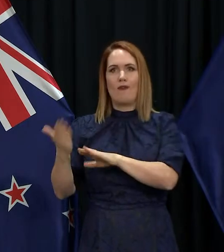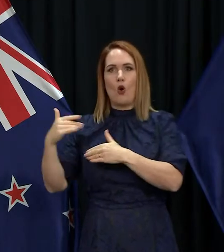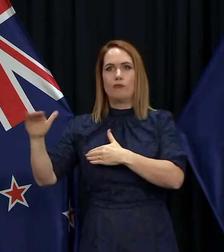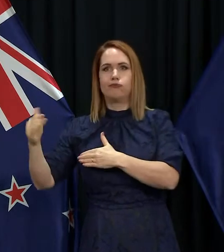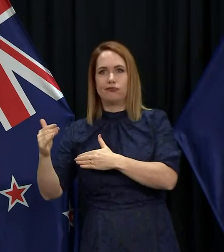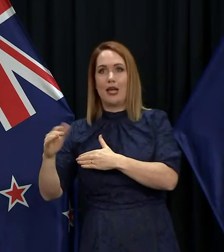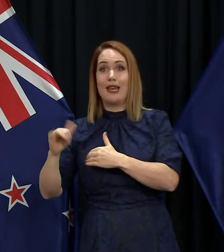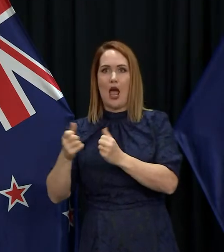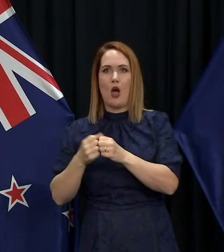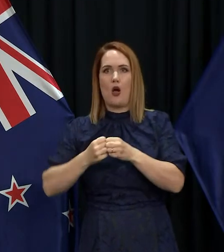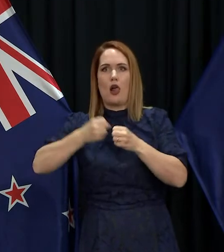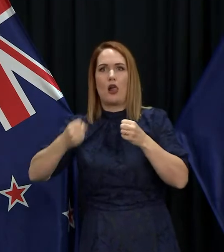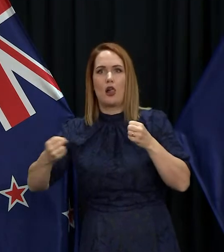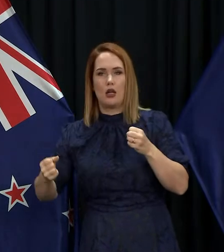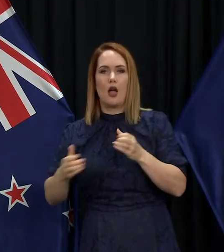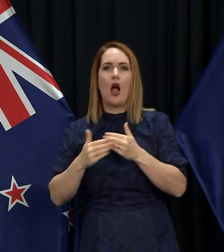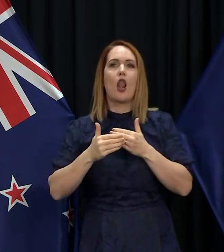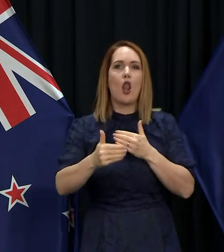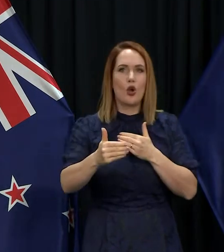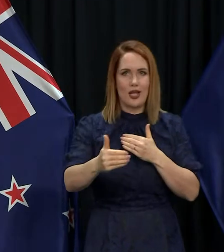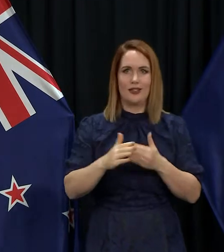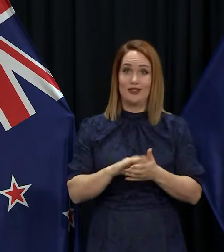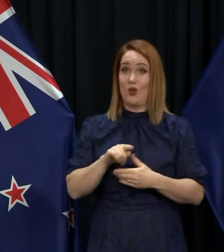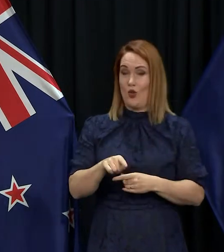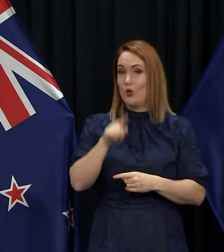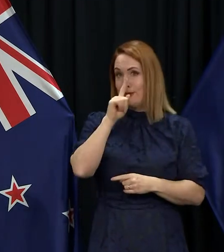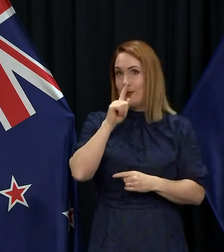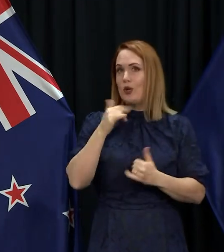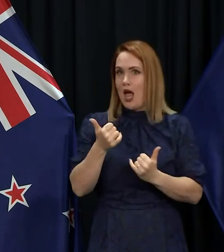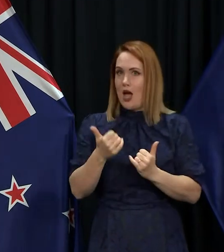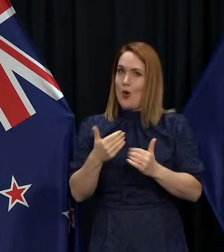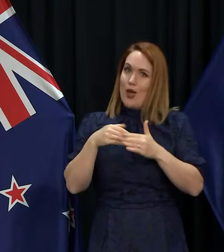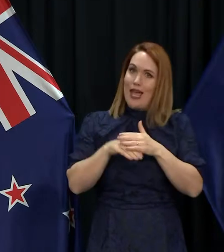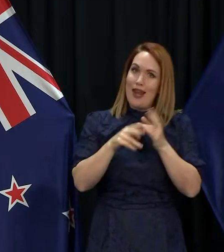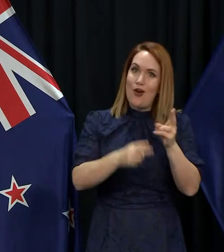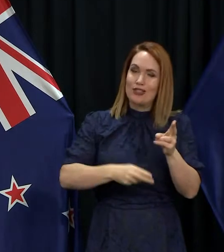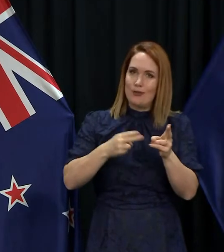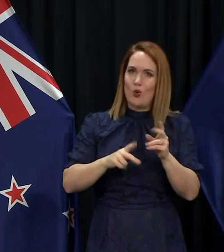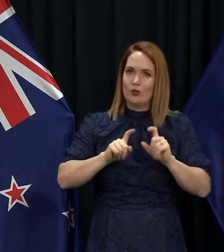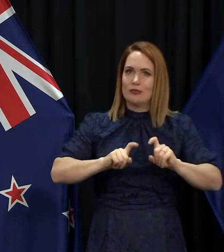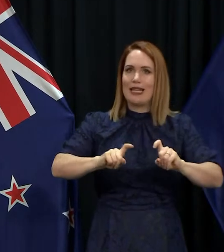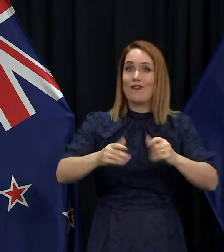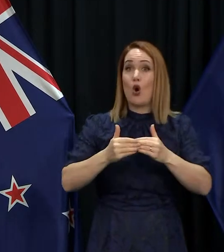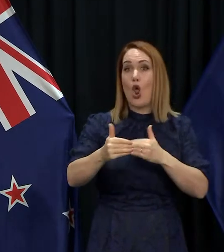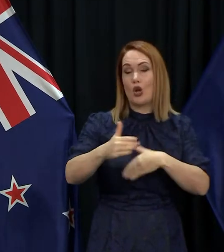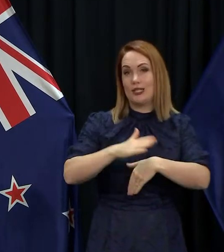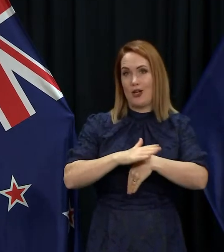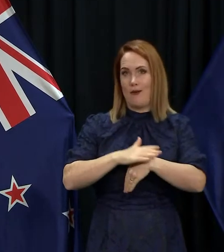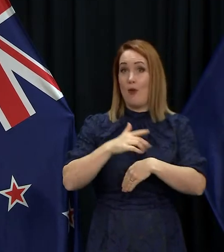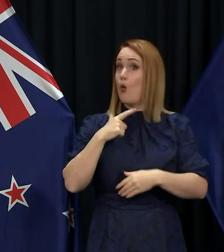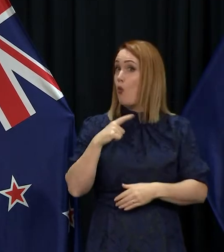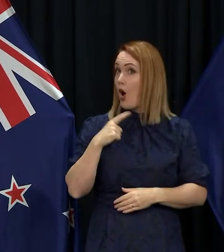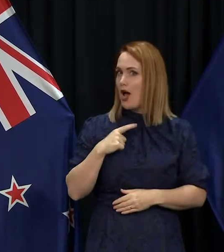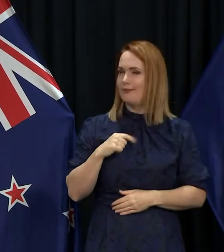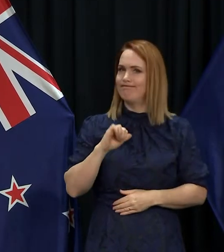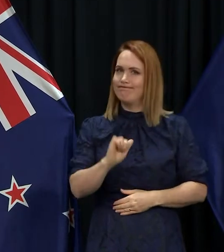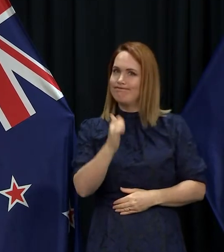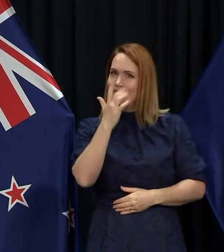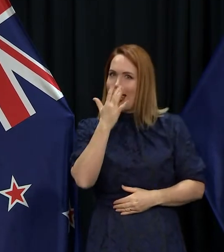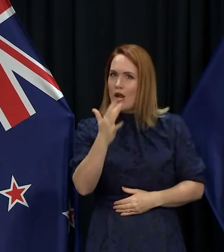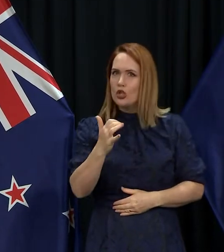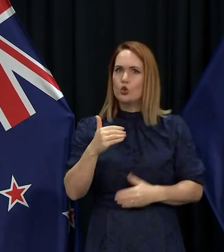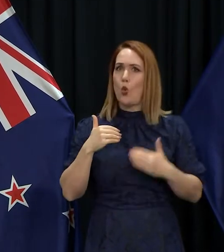into hospital, it's that the ones we've got are staying there a little bit longer. And that's because the profile of who's coming into hospital has changed over the course of the outbreak.